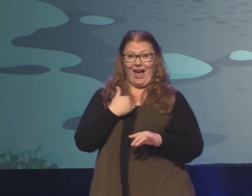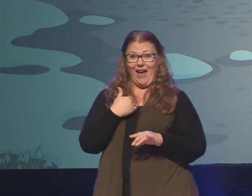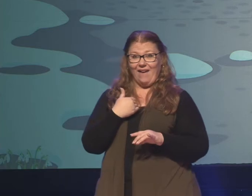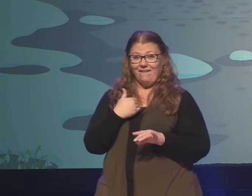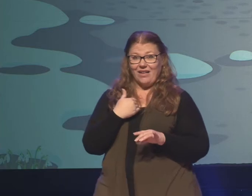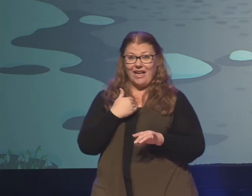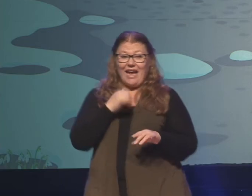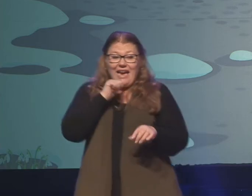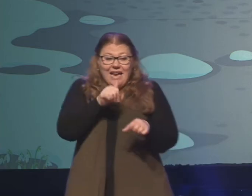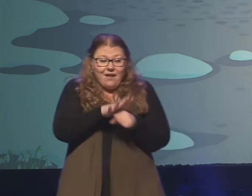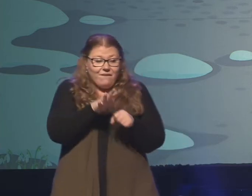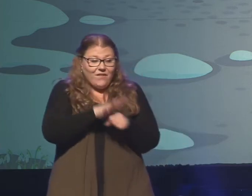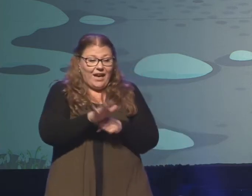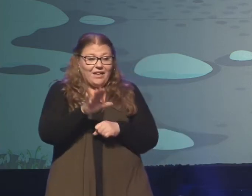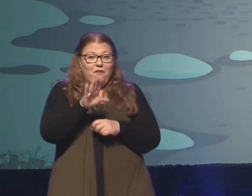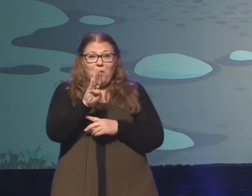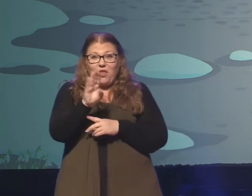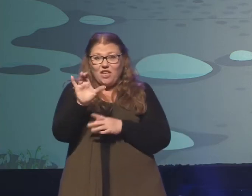birth control,